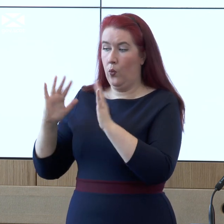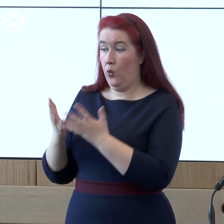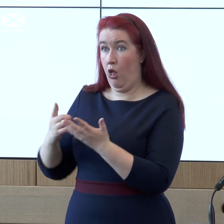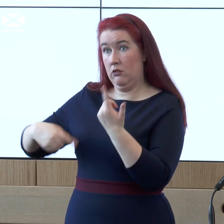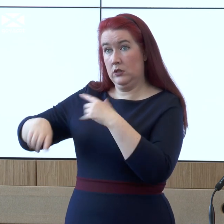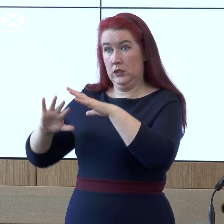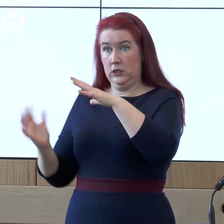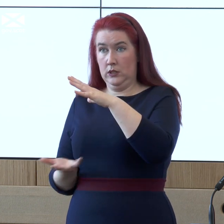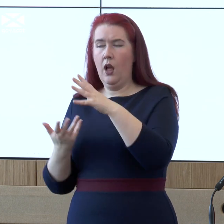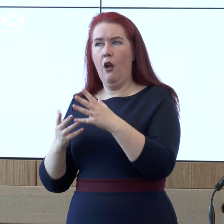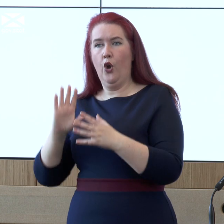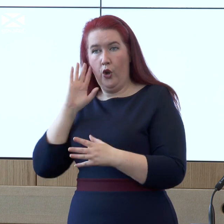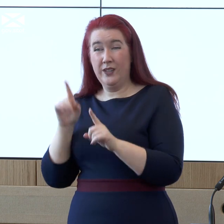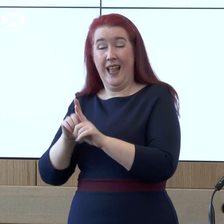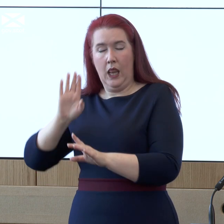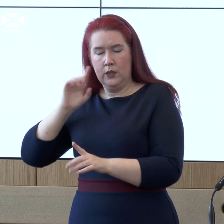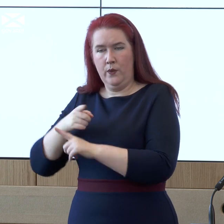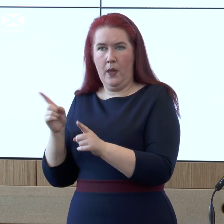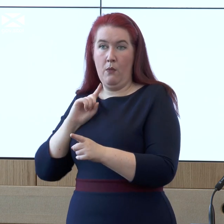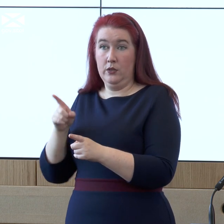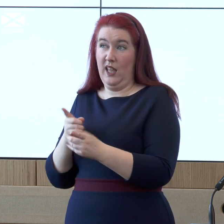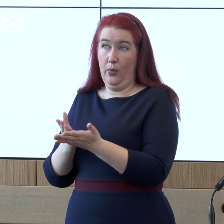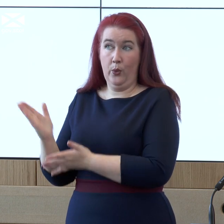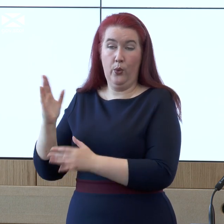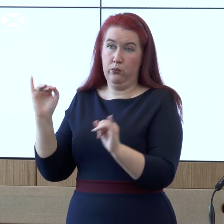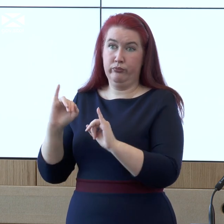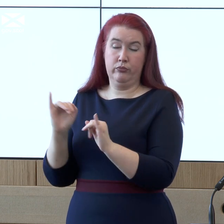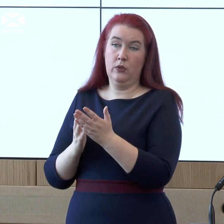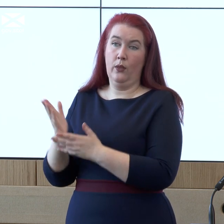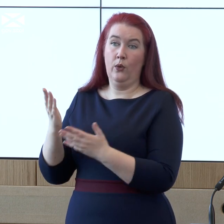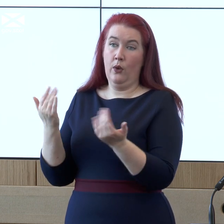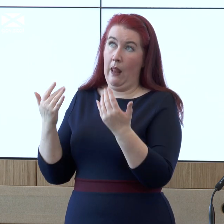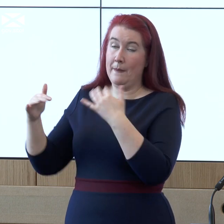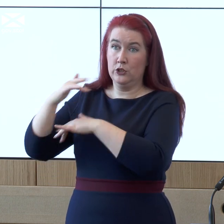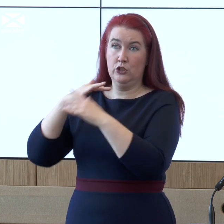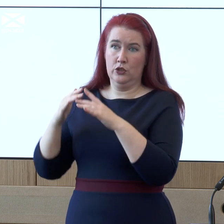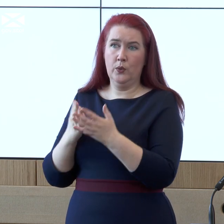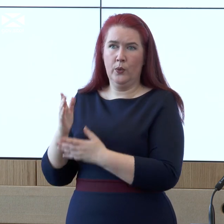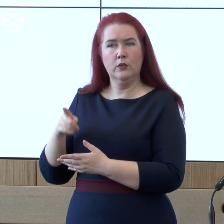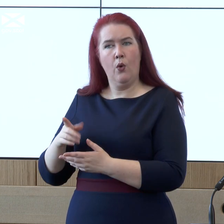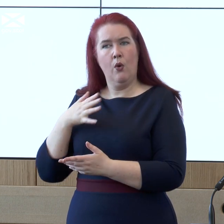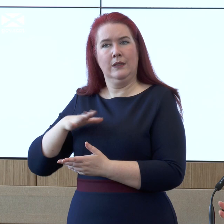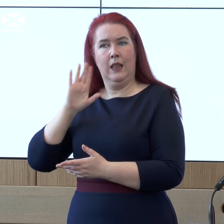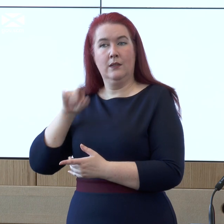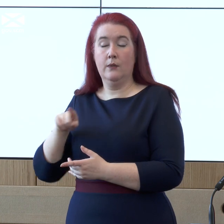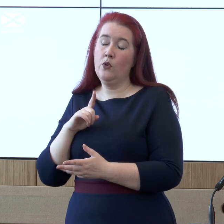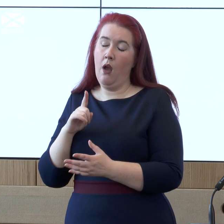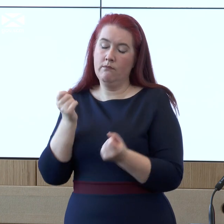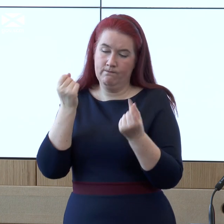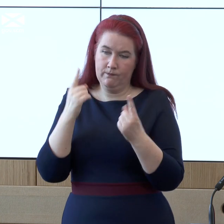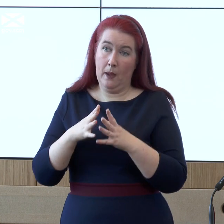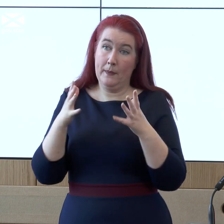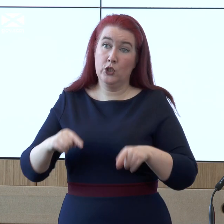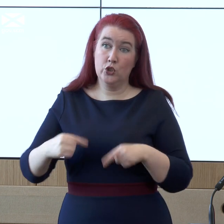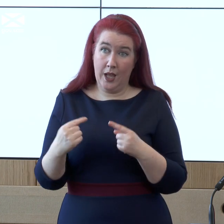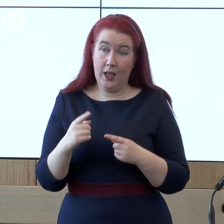heard, and not just heard but listened to, and that the experiences are reflected in the outcomes. I don't underestimate the challenge of all of that, but